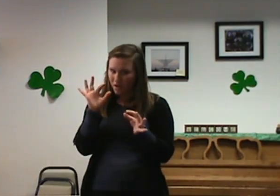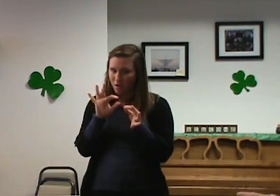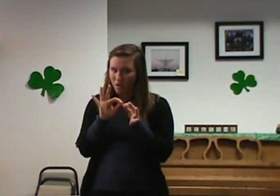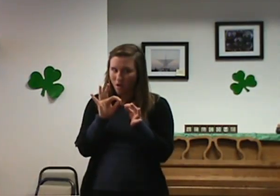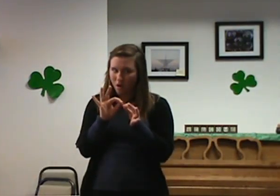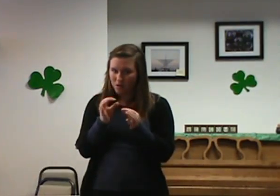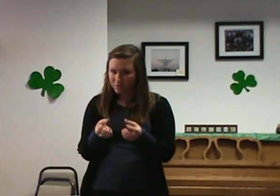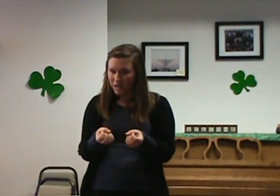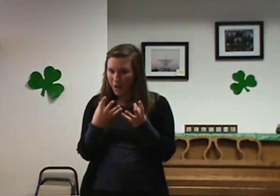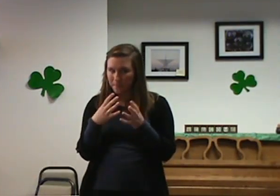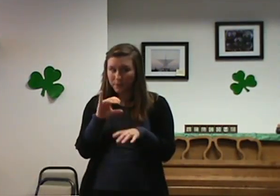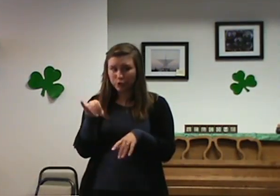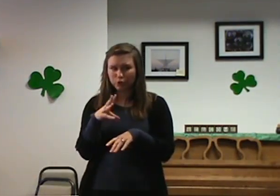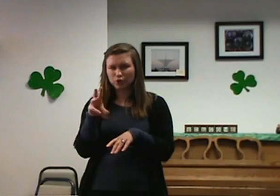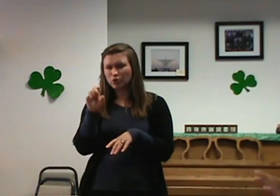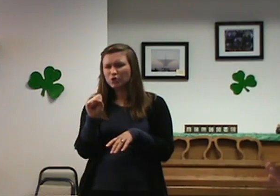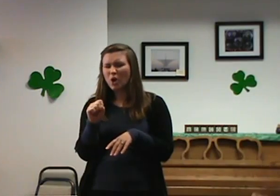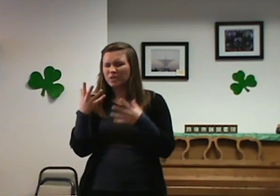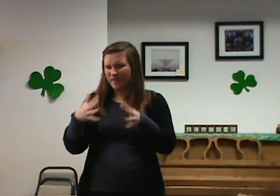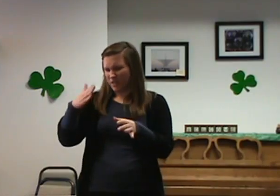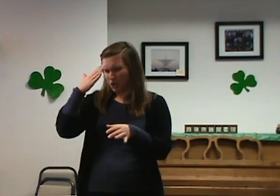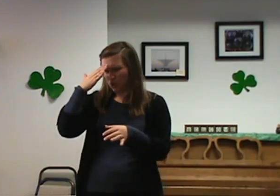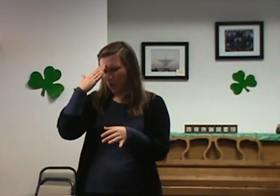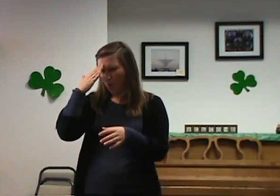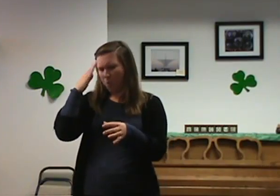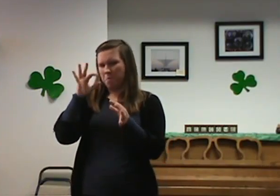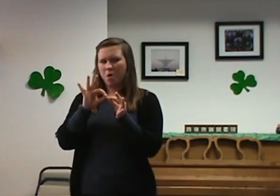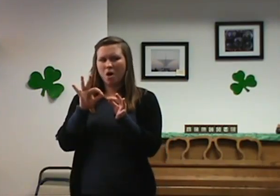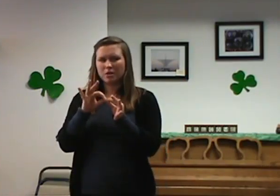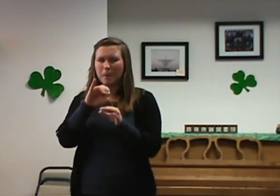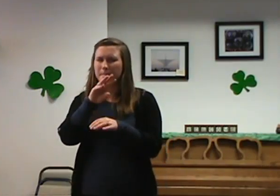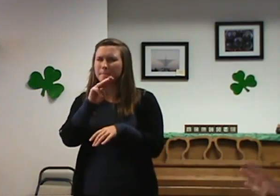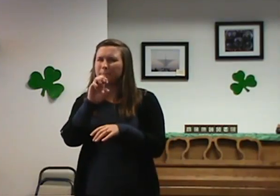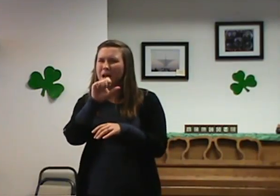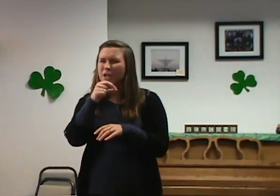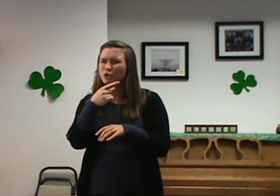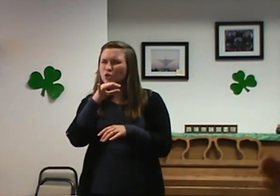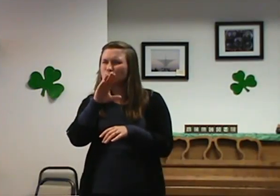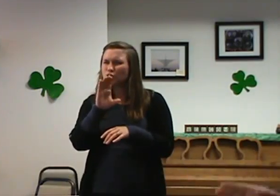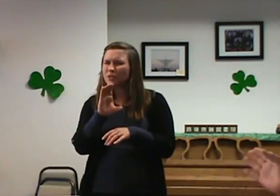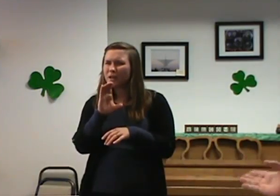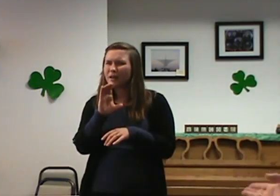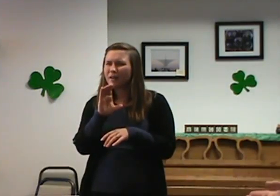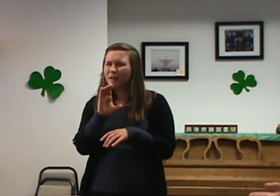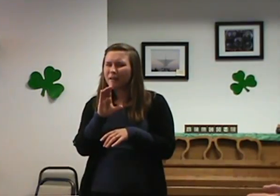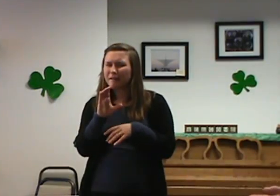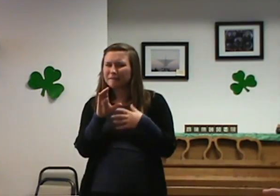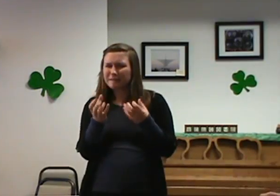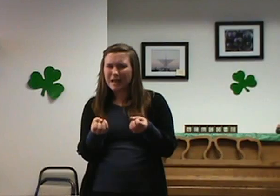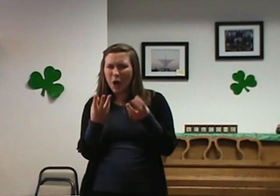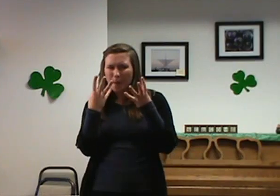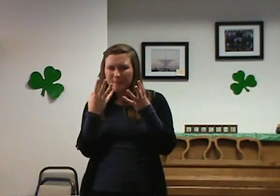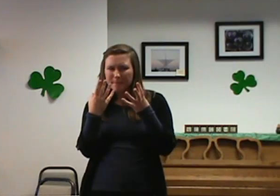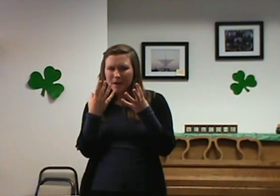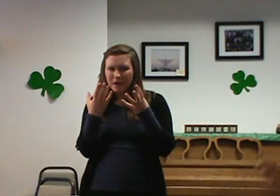I knew the JAWS price, but I wasn't aware of Magic. And I didn't even think that Freedom Scientific made Magic. I